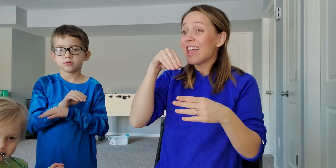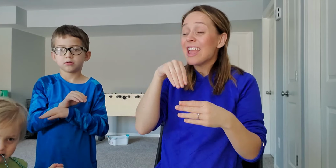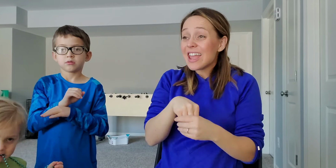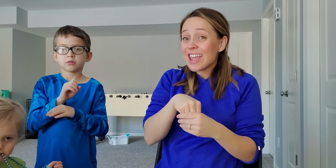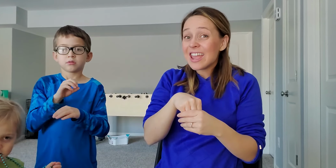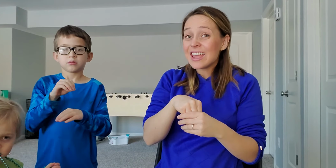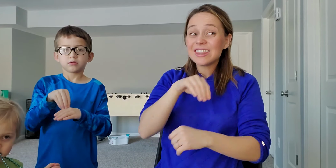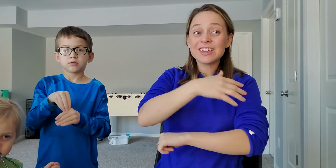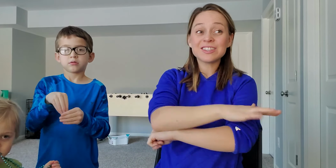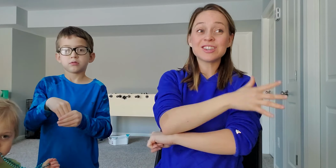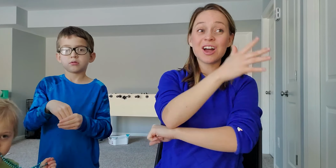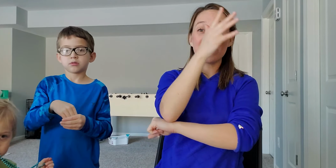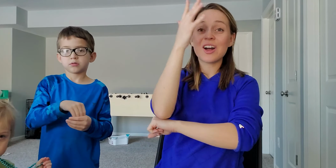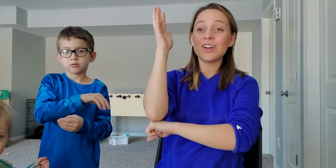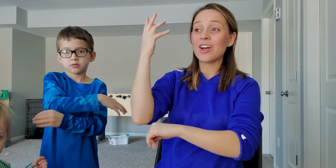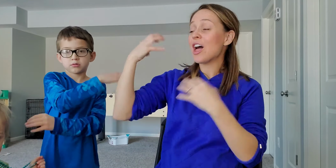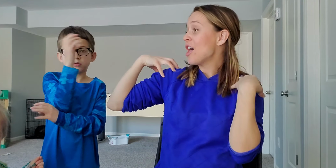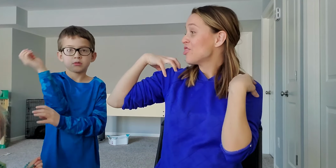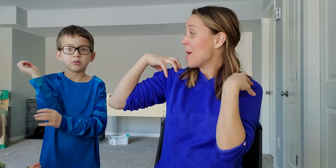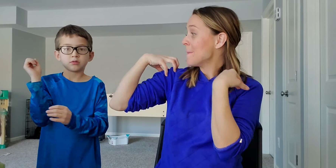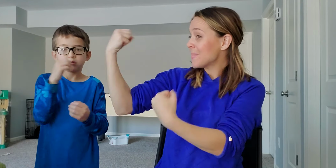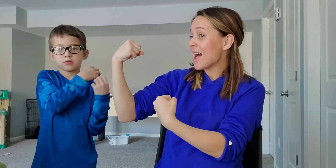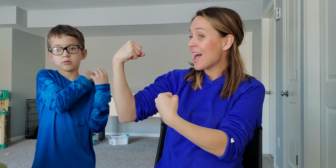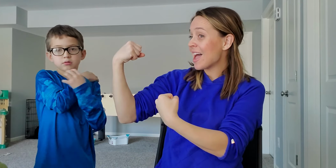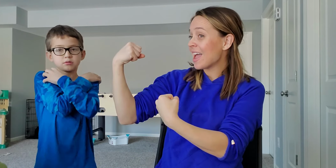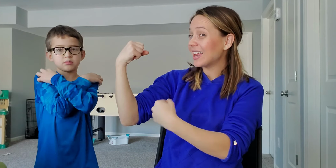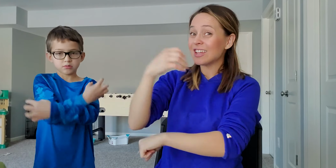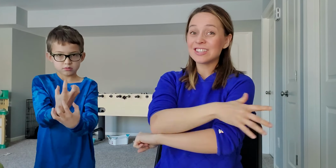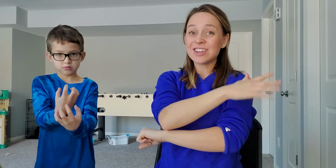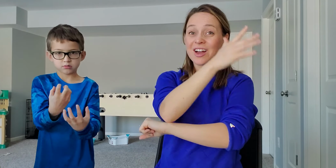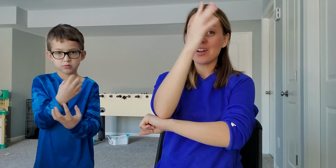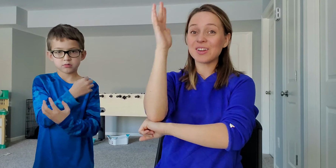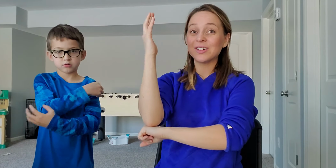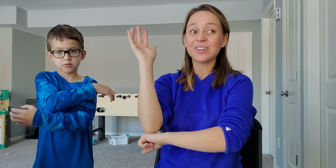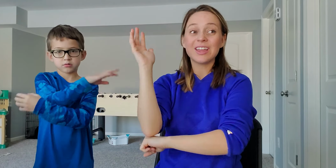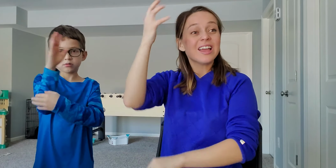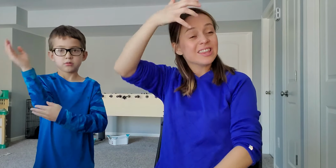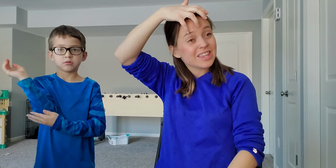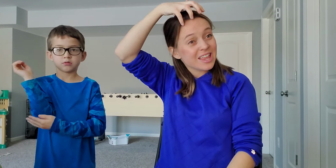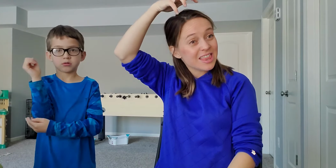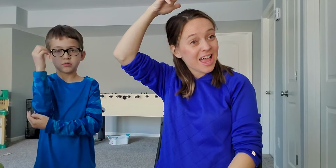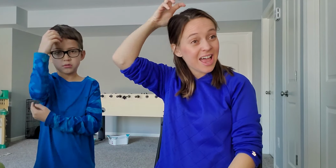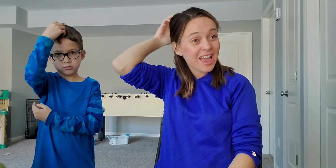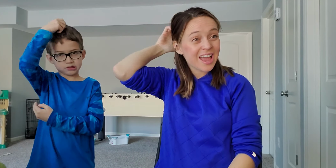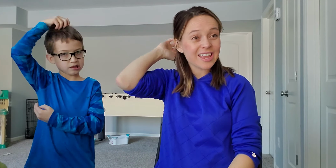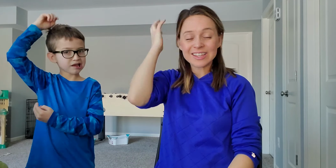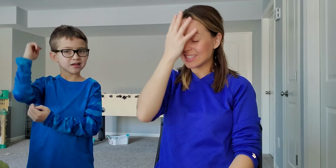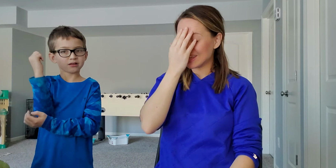tonight. In the jungle, the mighty jungle, the lion